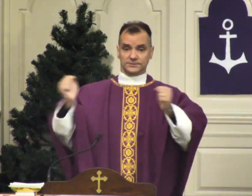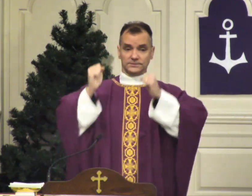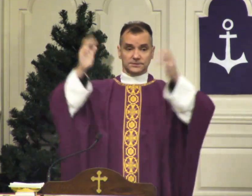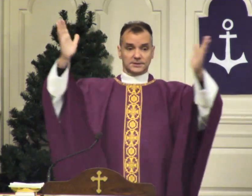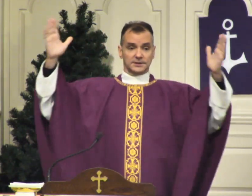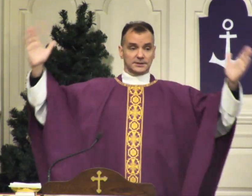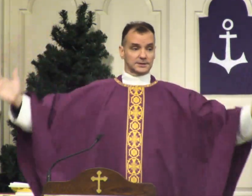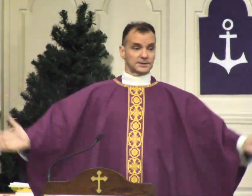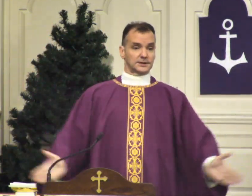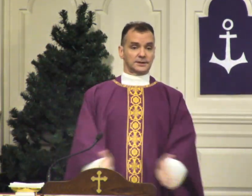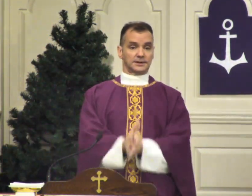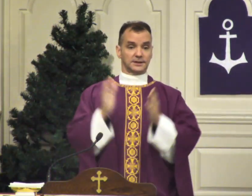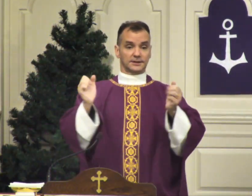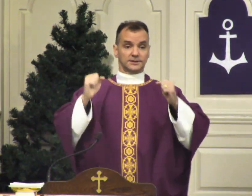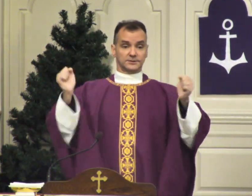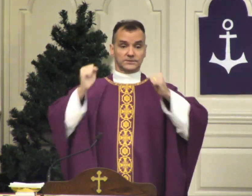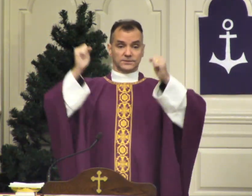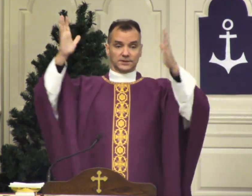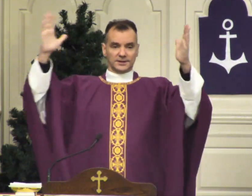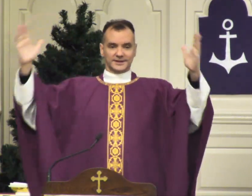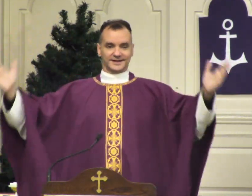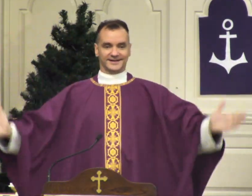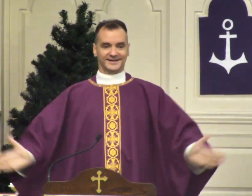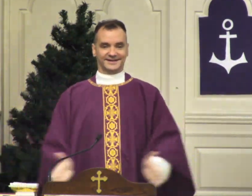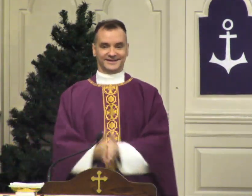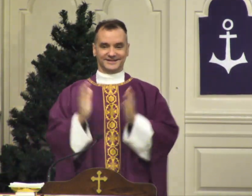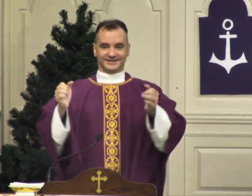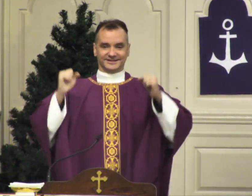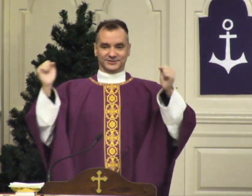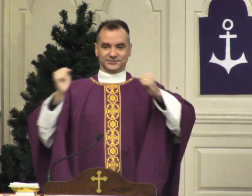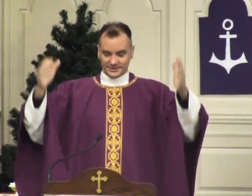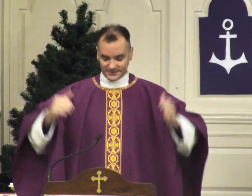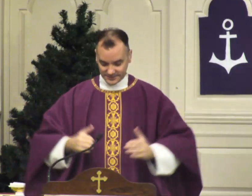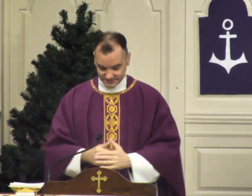Alleluia, alleluia, alleluia.